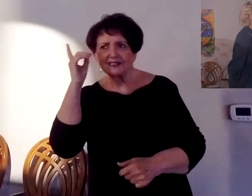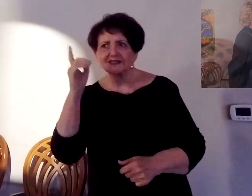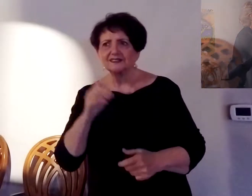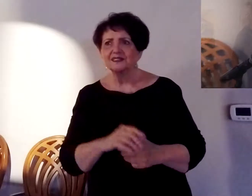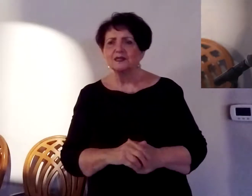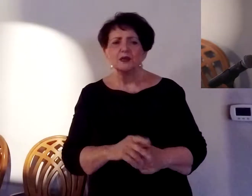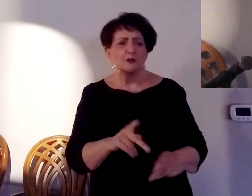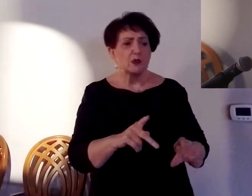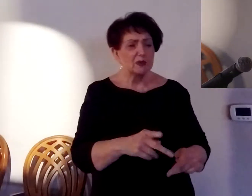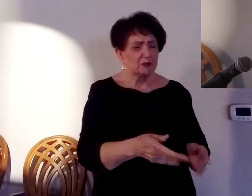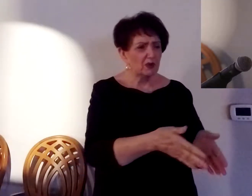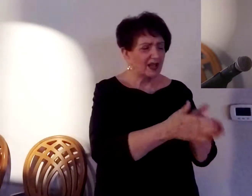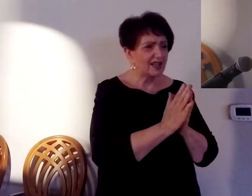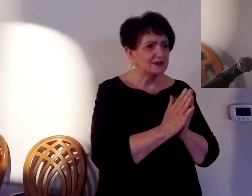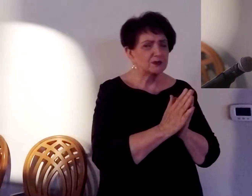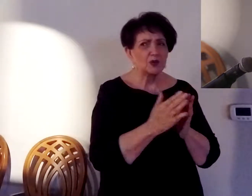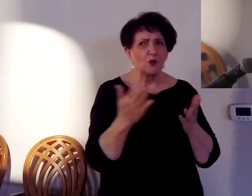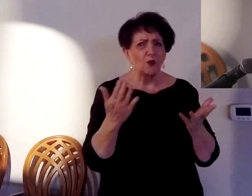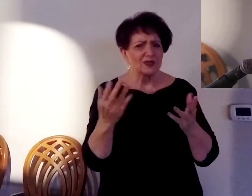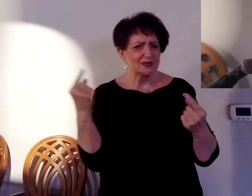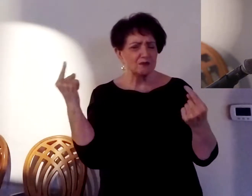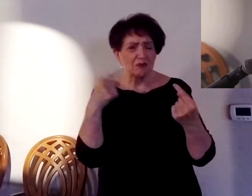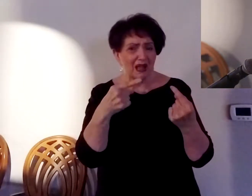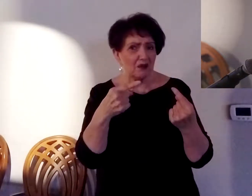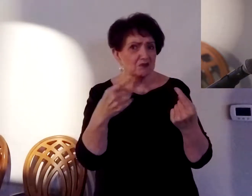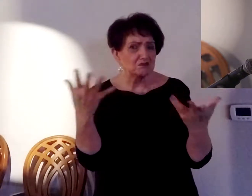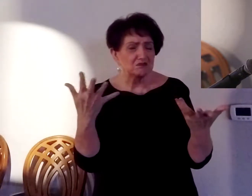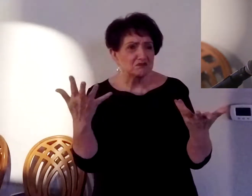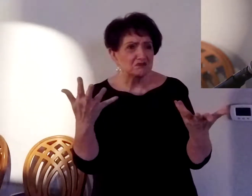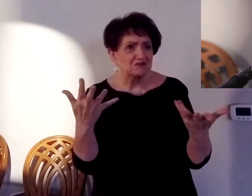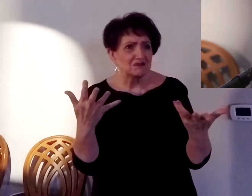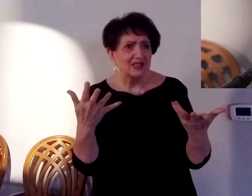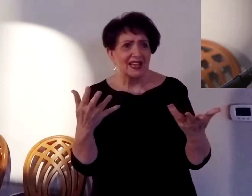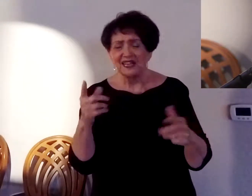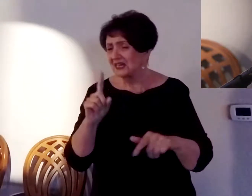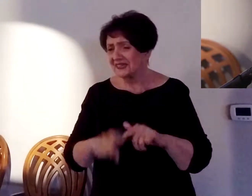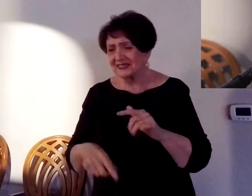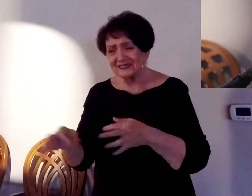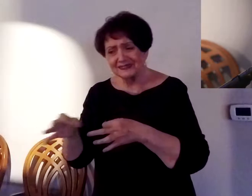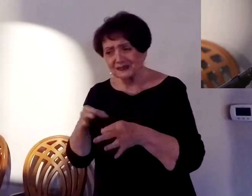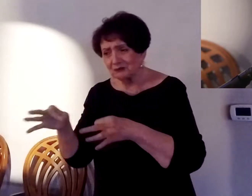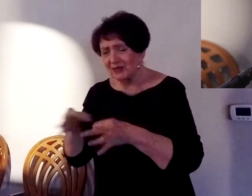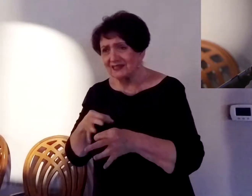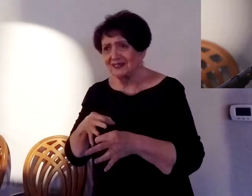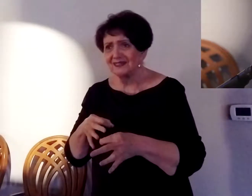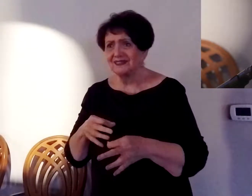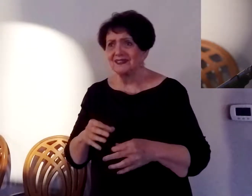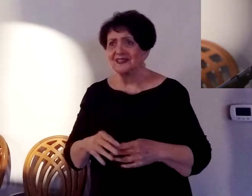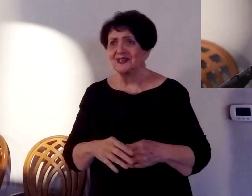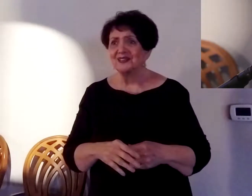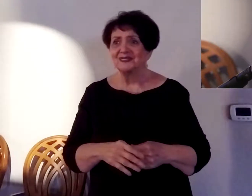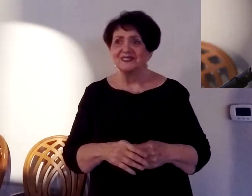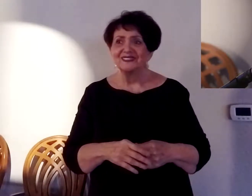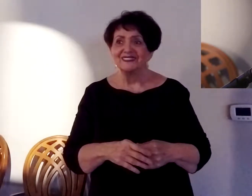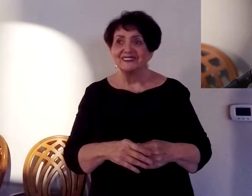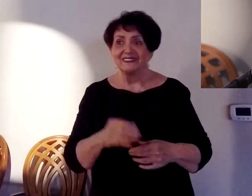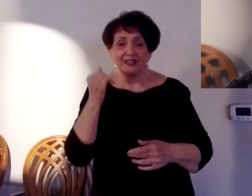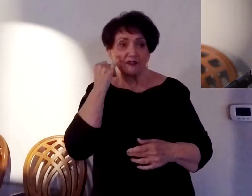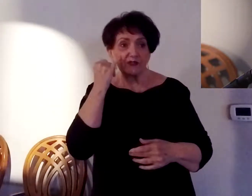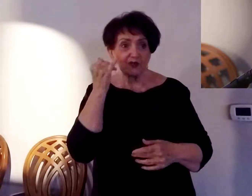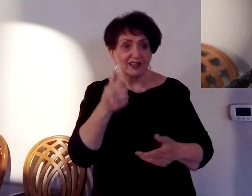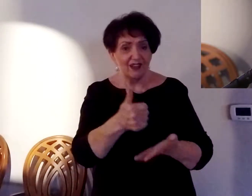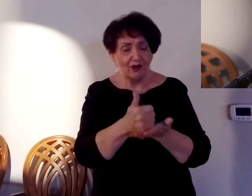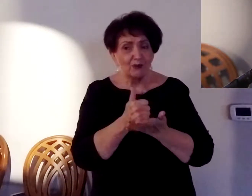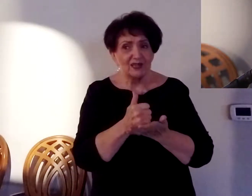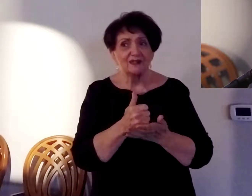ask me what it is about, and I don't know exactly how to explain CSLDallas to people. So if you could help me out with